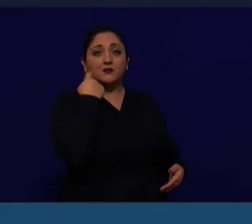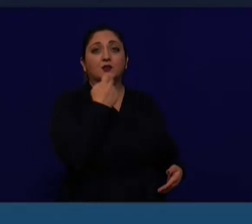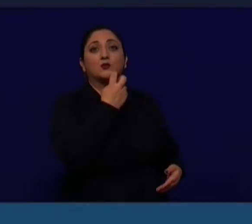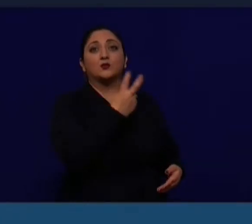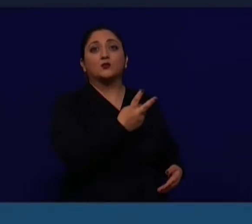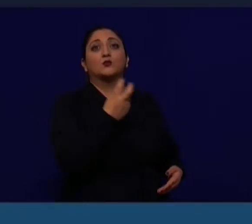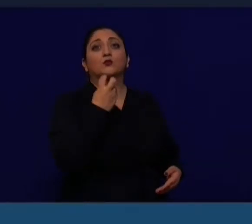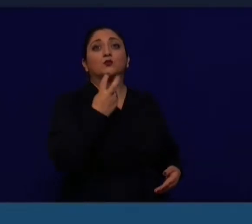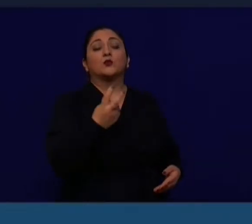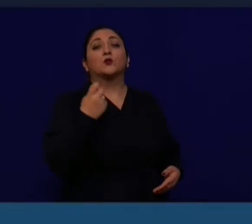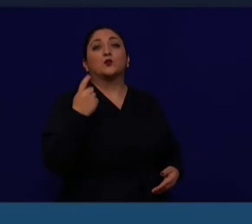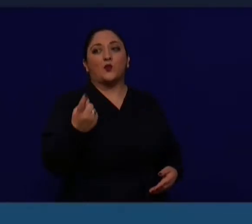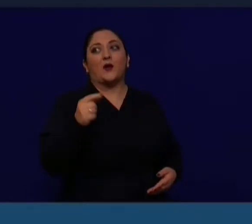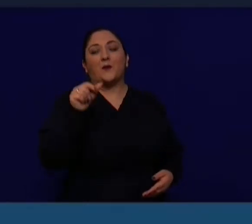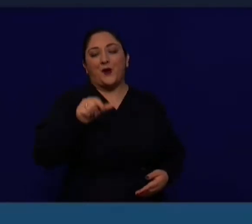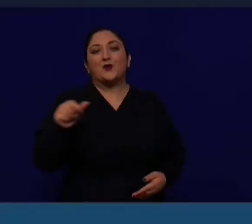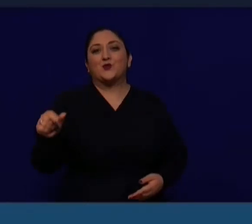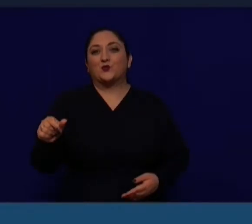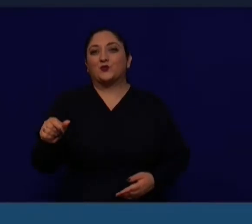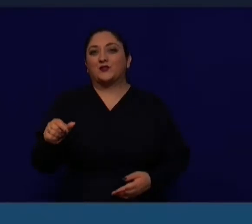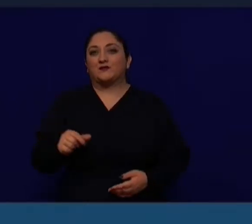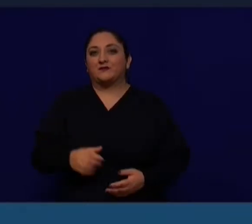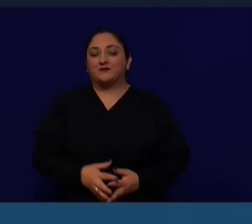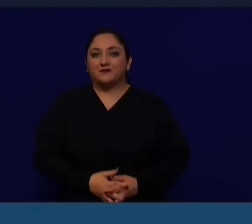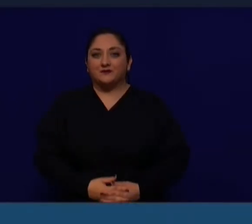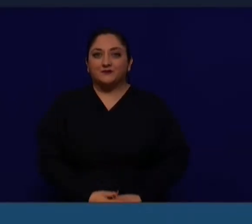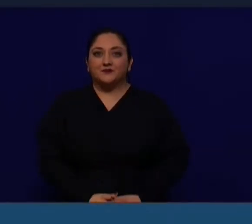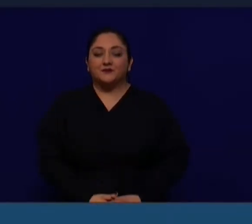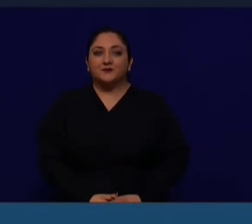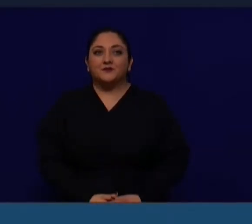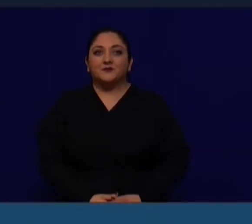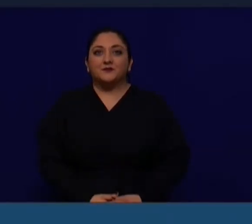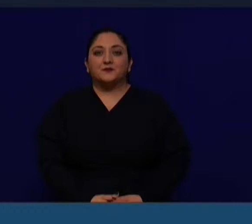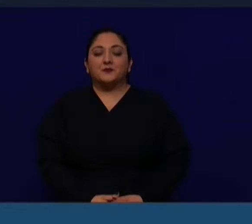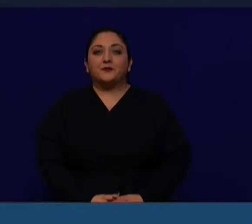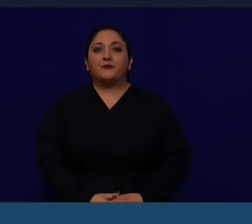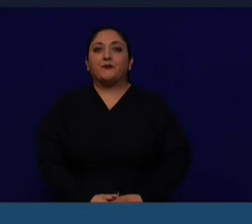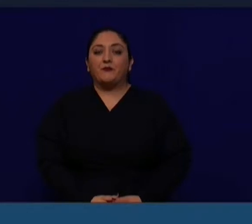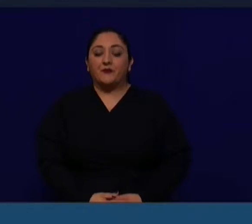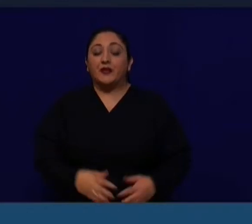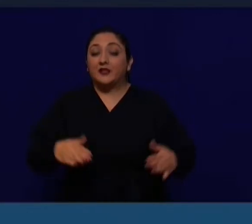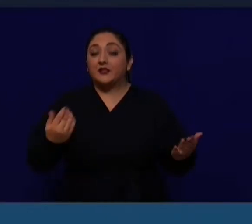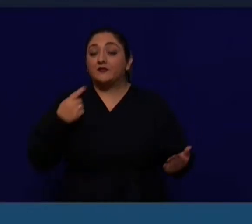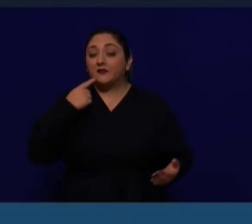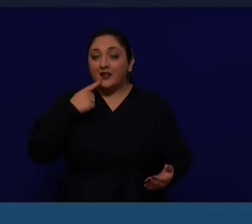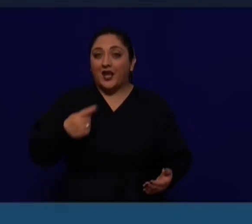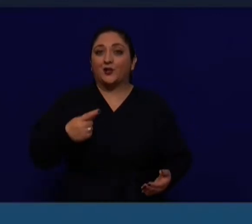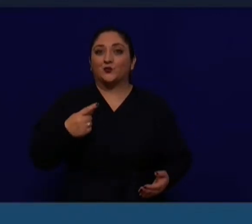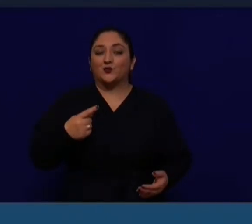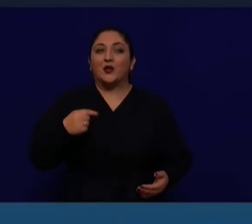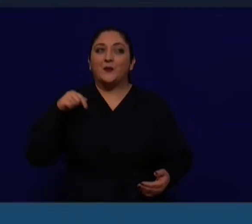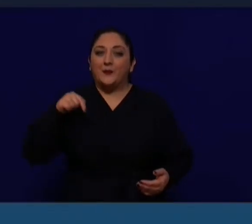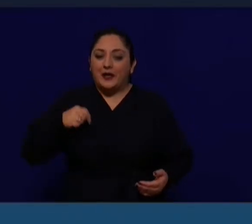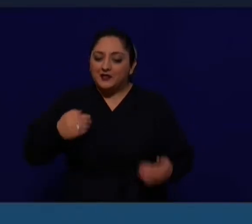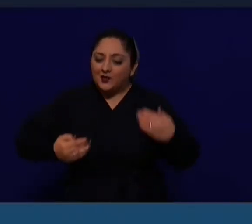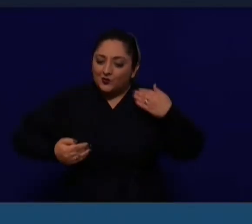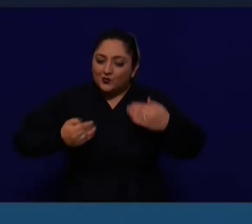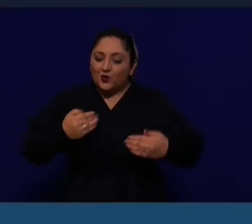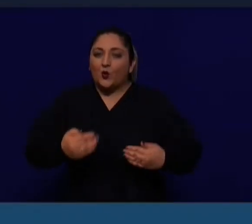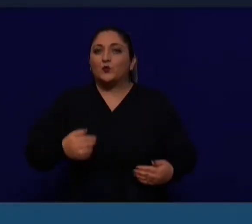2,171 persons li talbuna għat-test. Palma dejjem qed ngħidu, bħalissa għaddejjin tajjeb